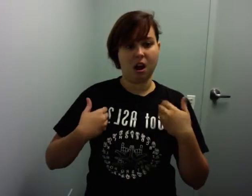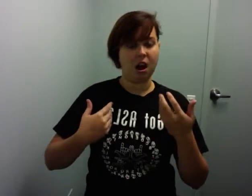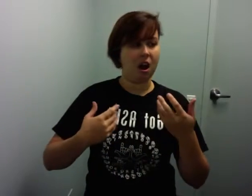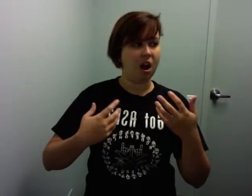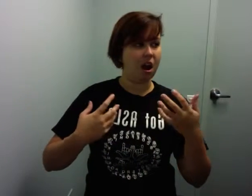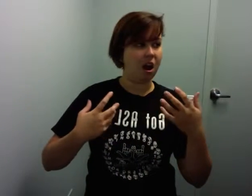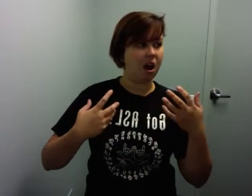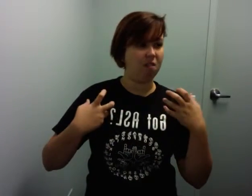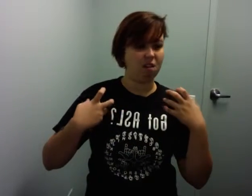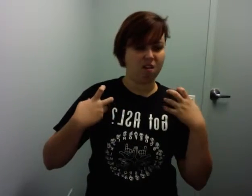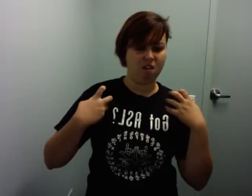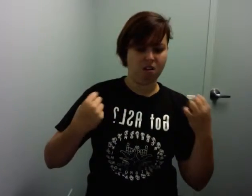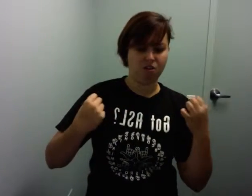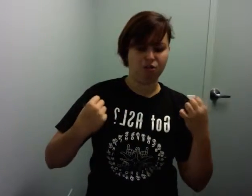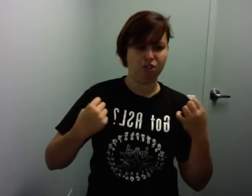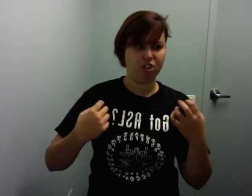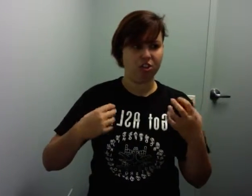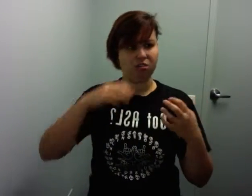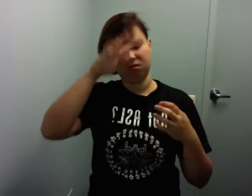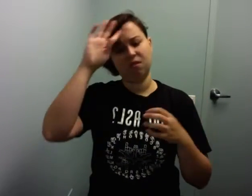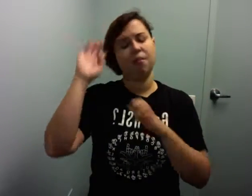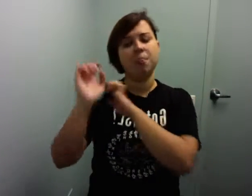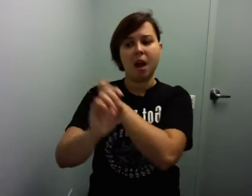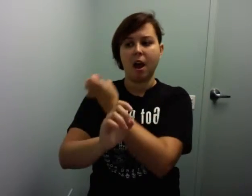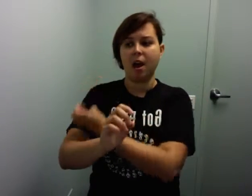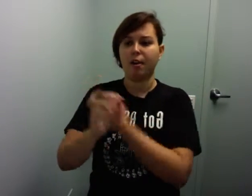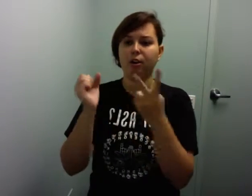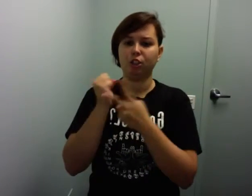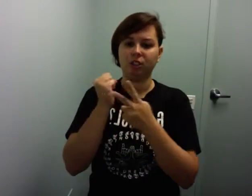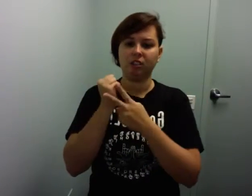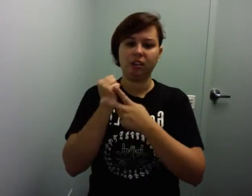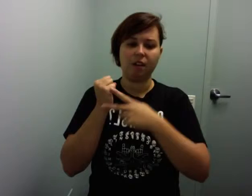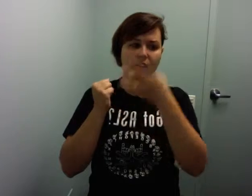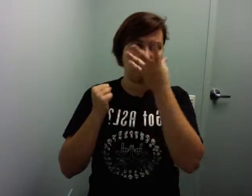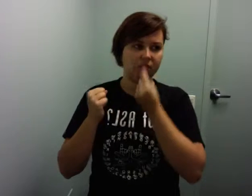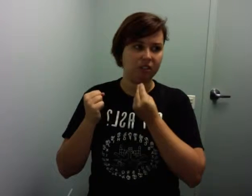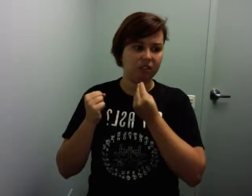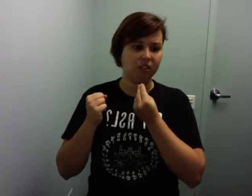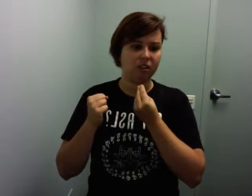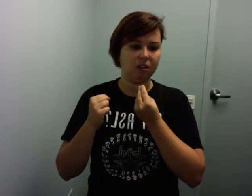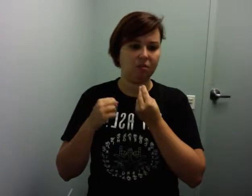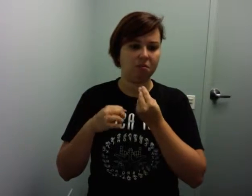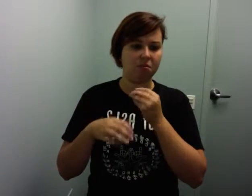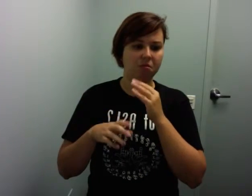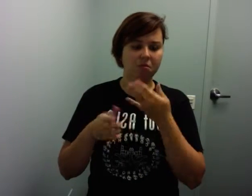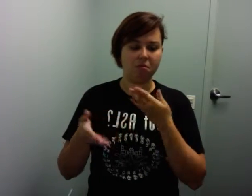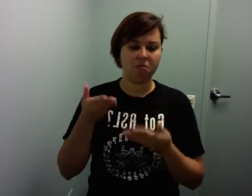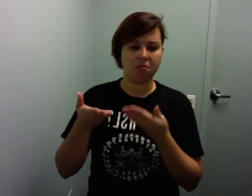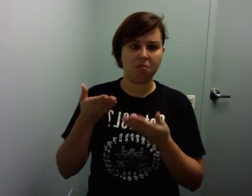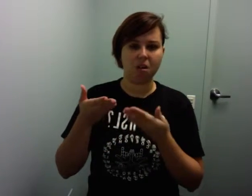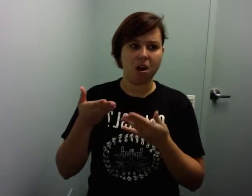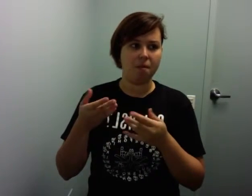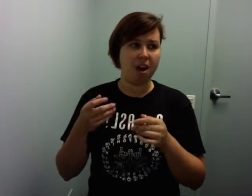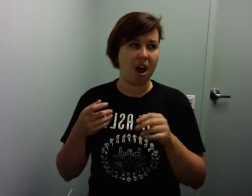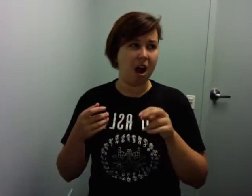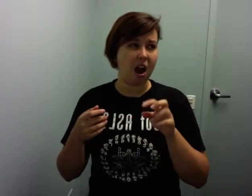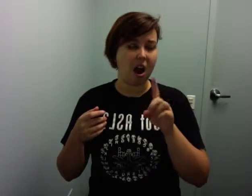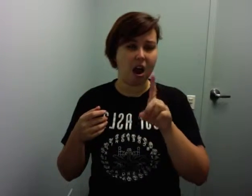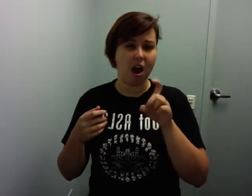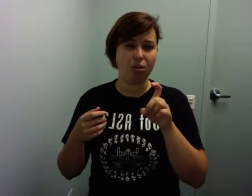night. Now, that's the equivalent of a hot dog bun. Now, I would say that a hot dog bun is